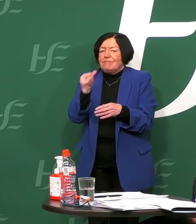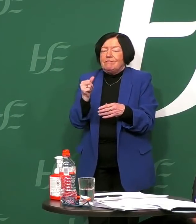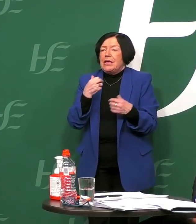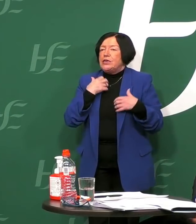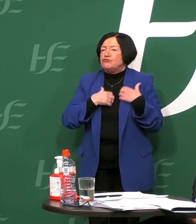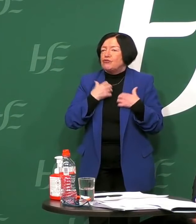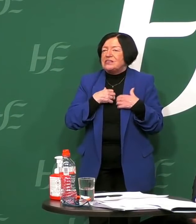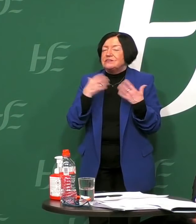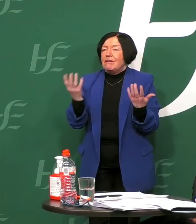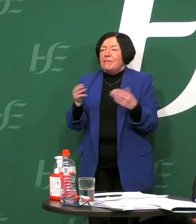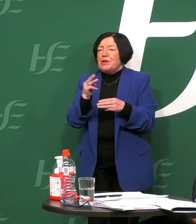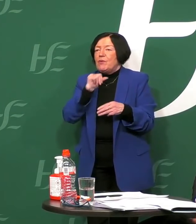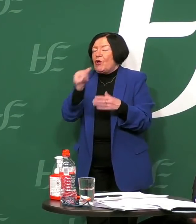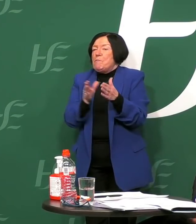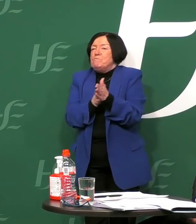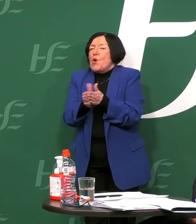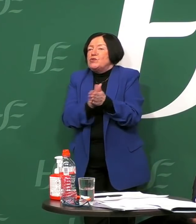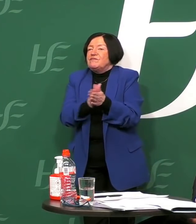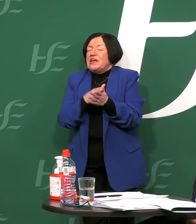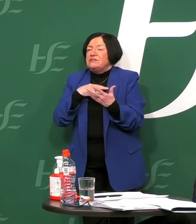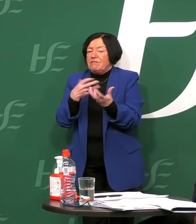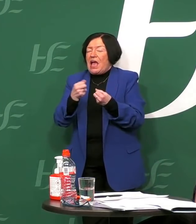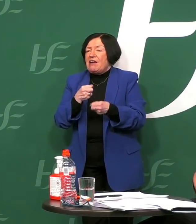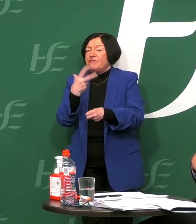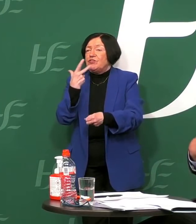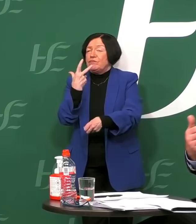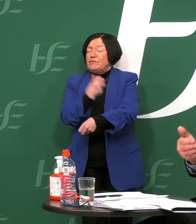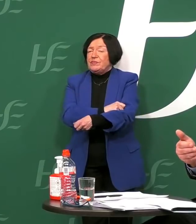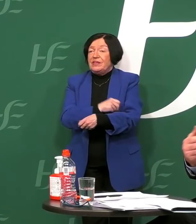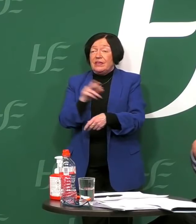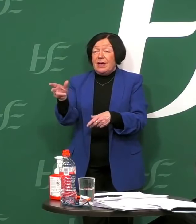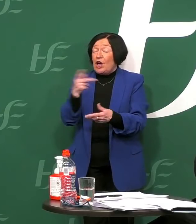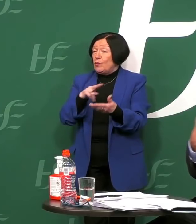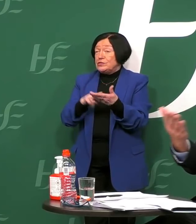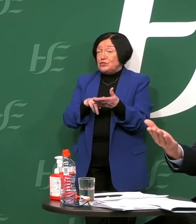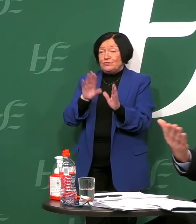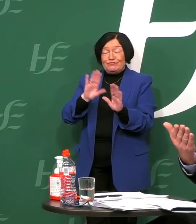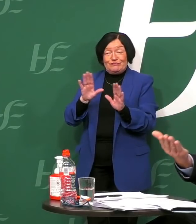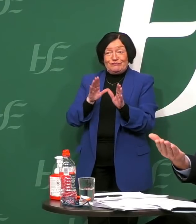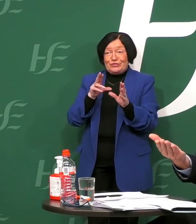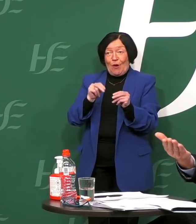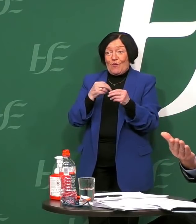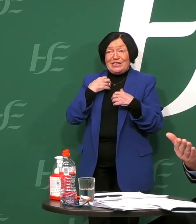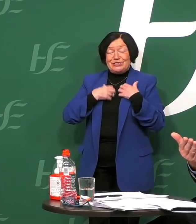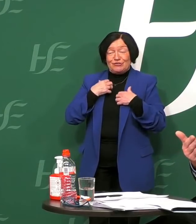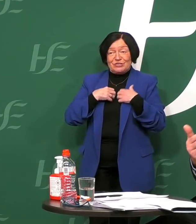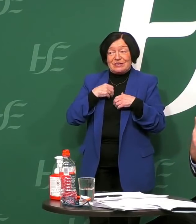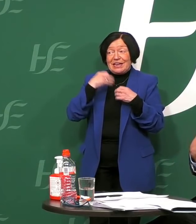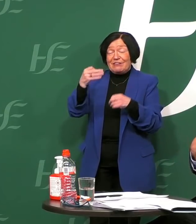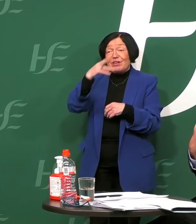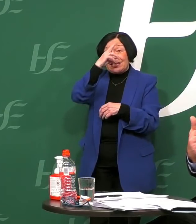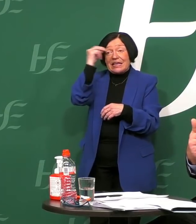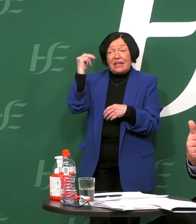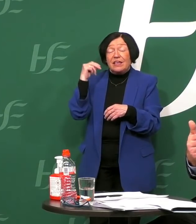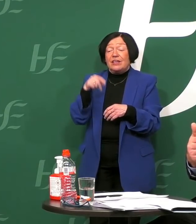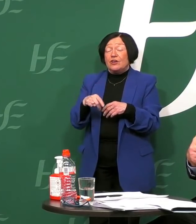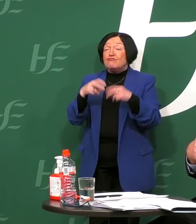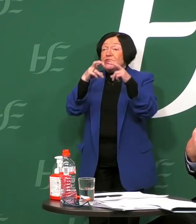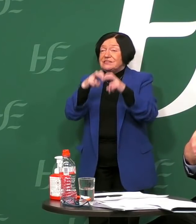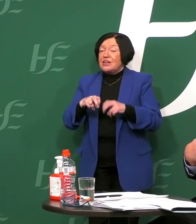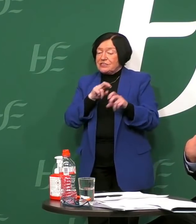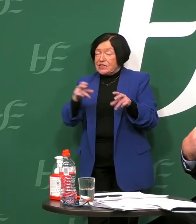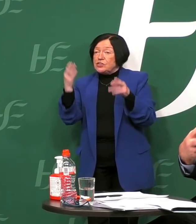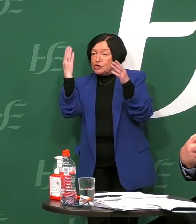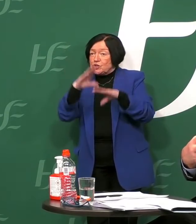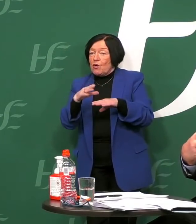or people who aren't motivated to get a booster? Yeah, I think I wouldn't use the word lack of interest. I know you're just given as an example. I suppose the research is still